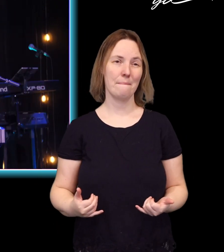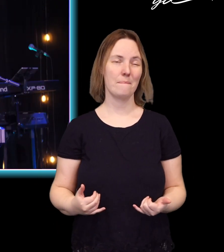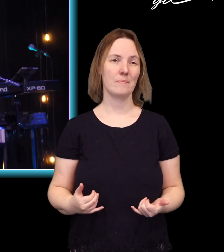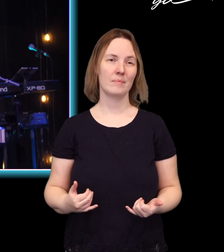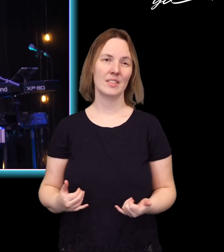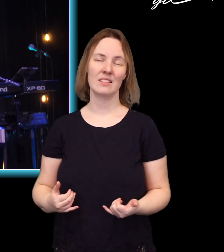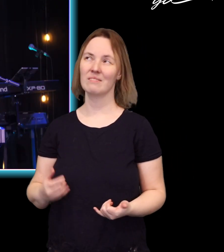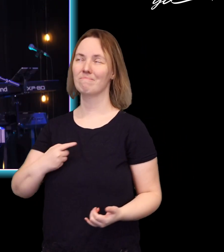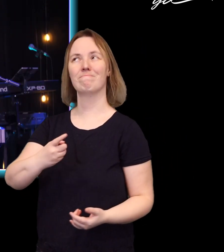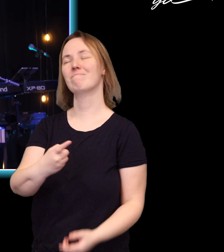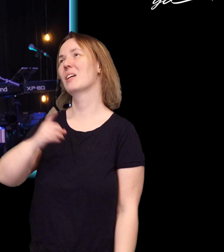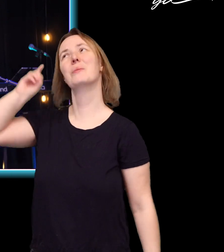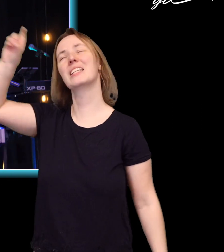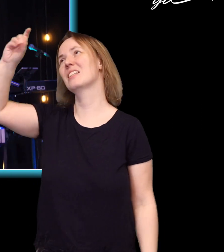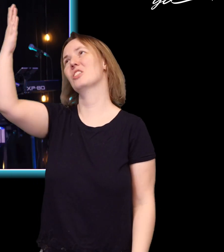We need you.